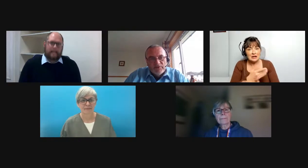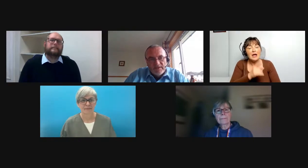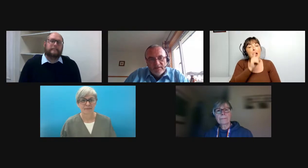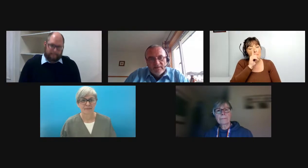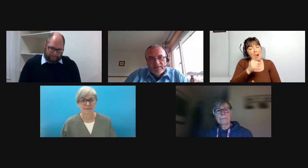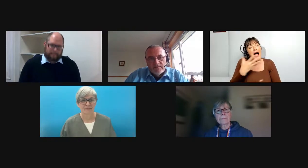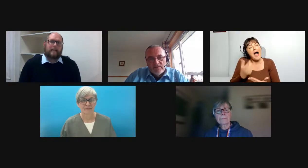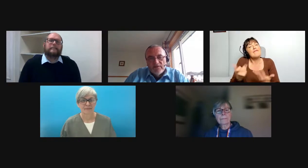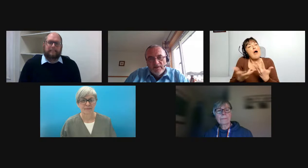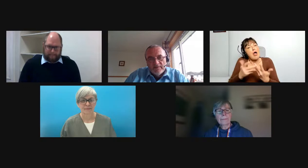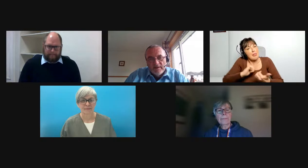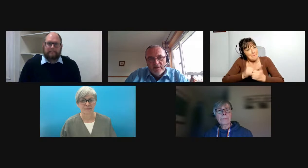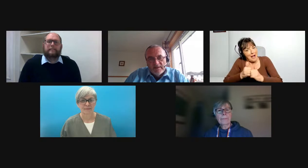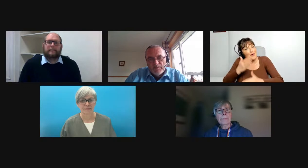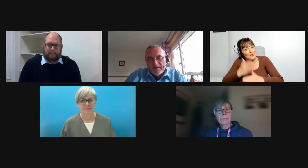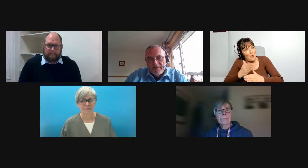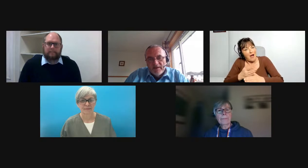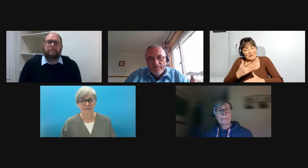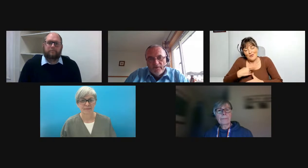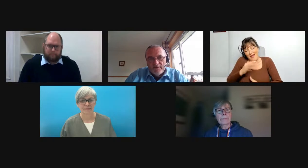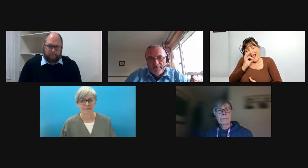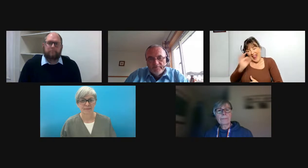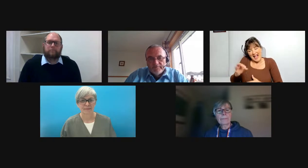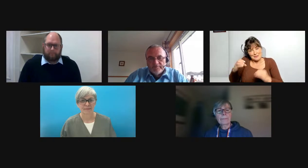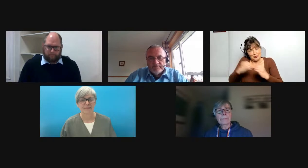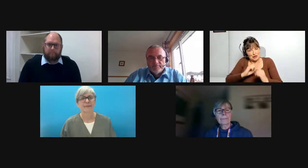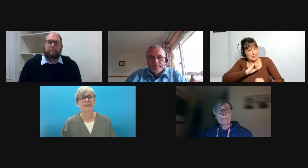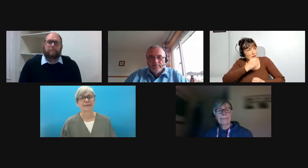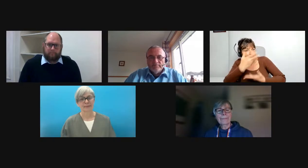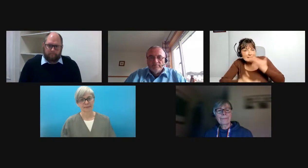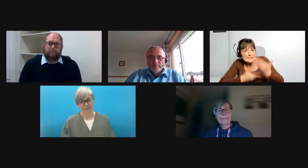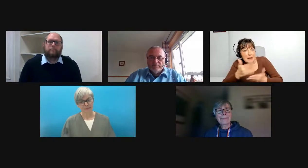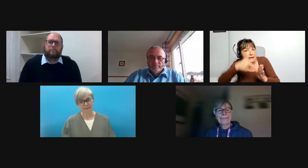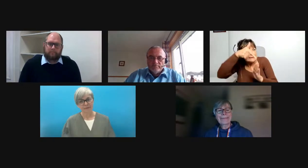to Brigitte to expand on that further.